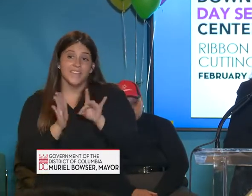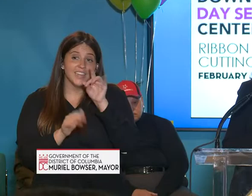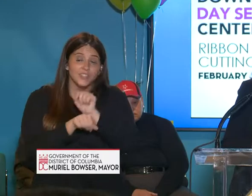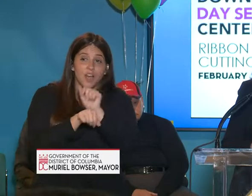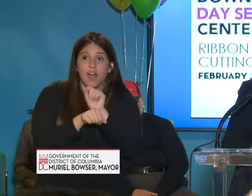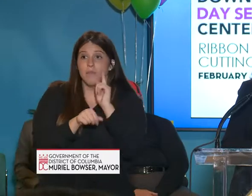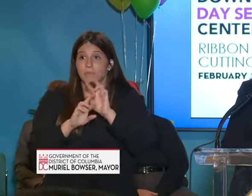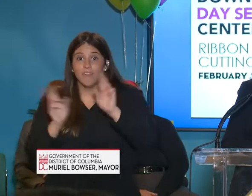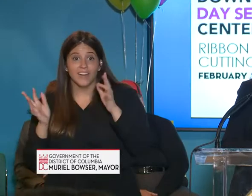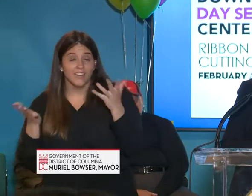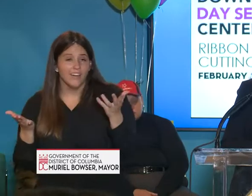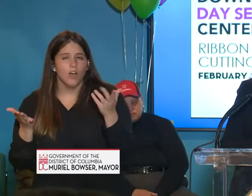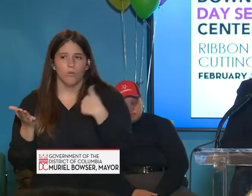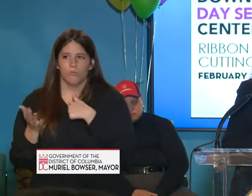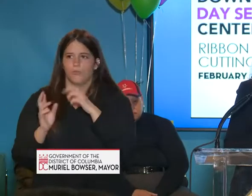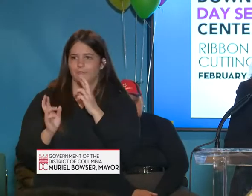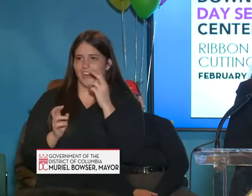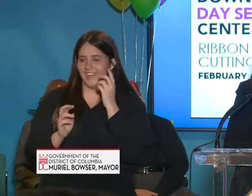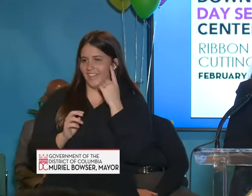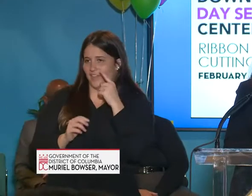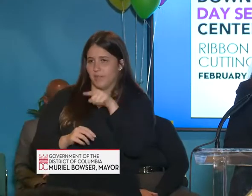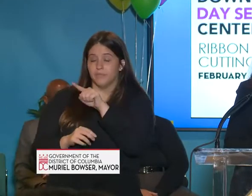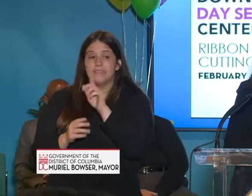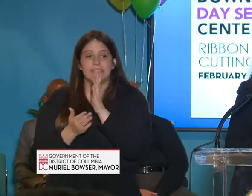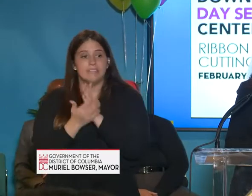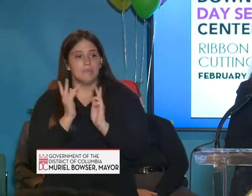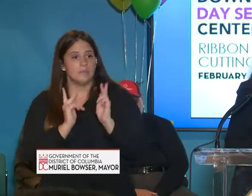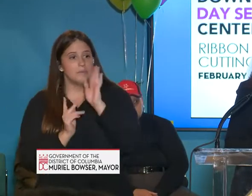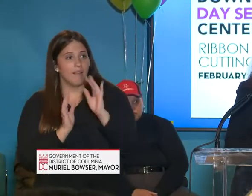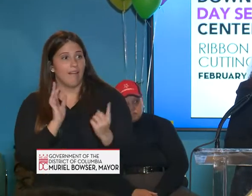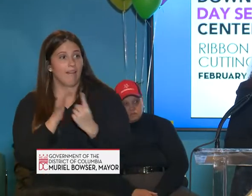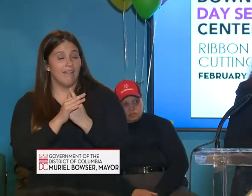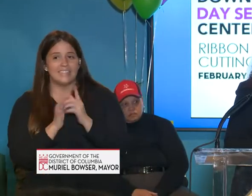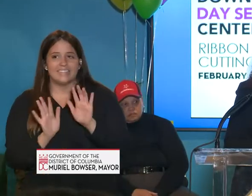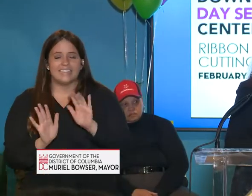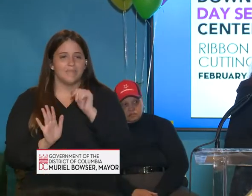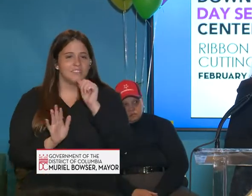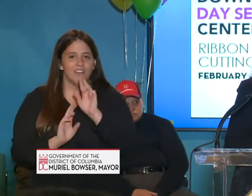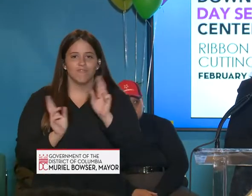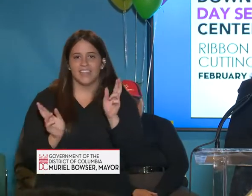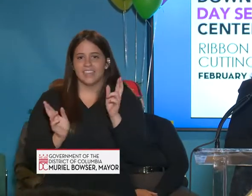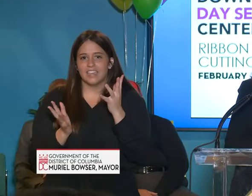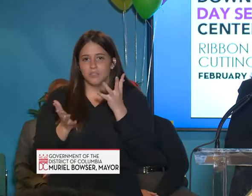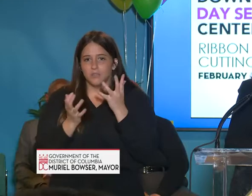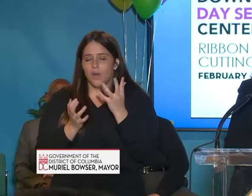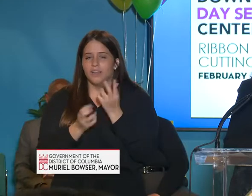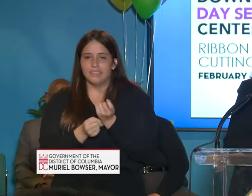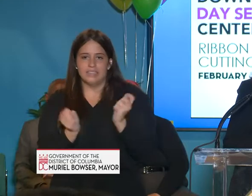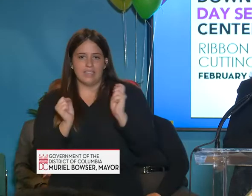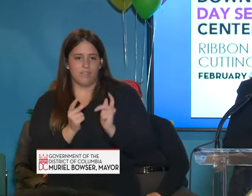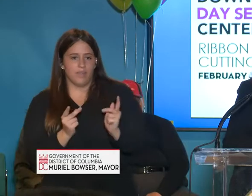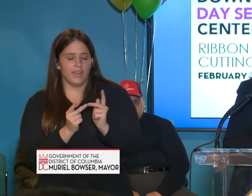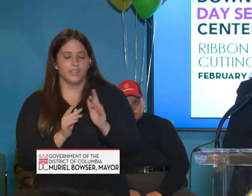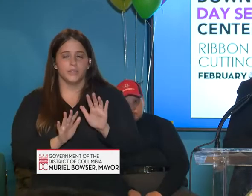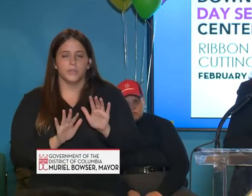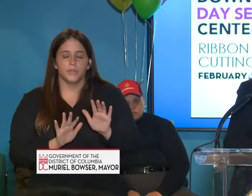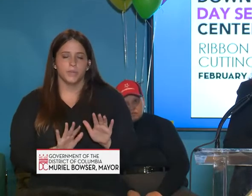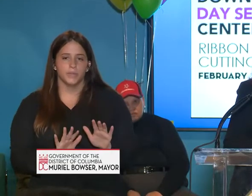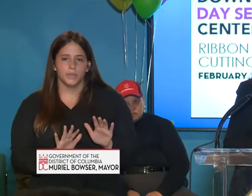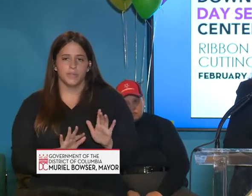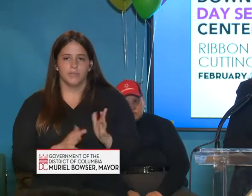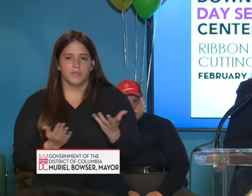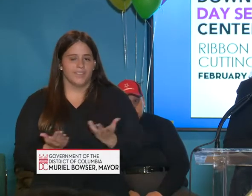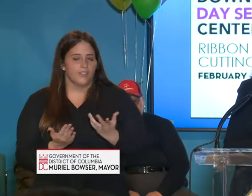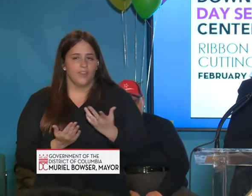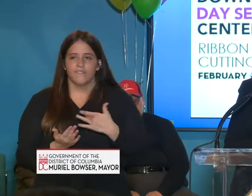employment, let's go, and we're ready for them. Some other people are going to arrive and say, I'm not quite ready yet, and I just want a safe place to be, to spend my day,